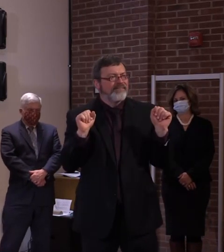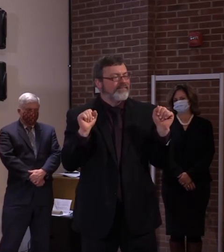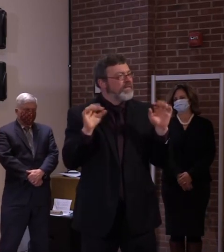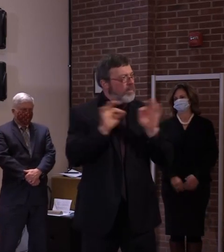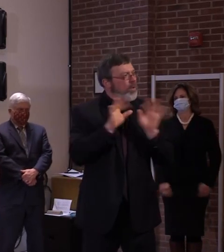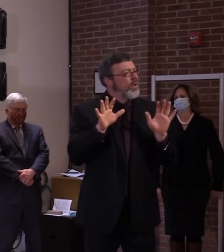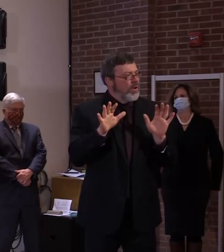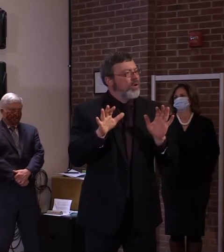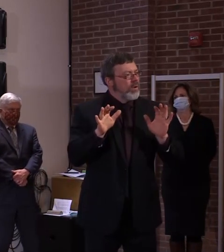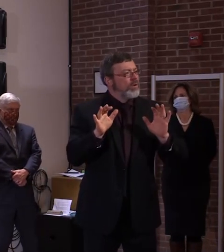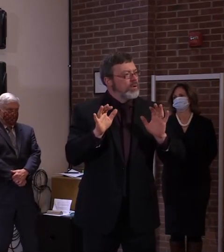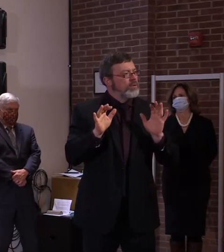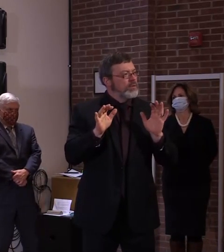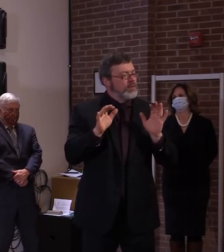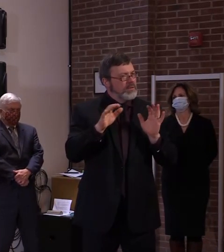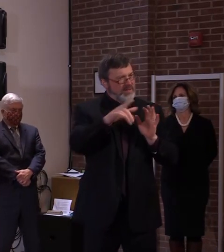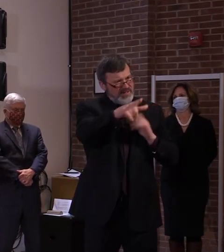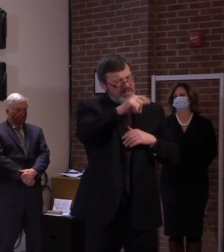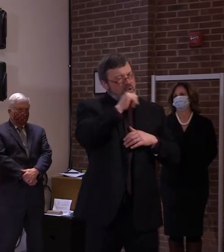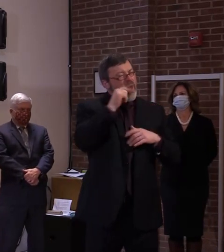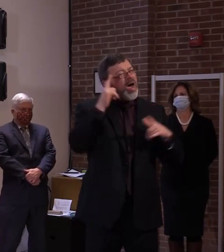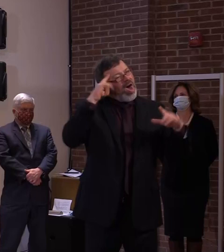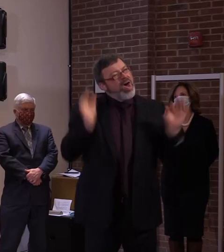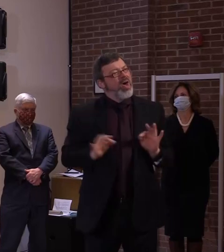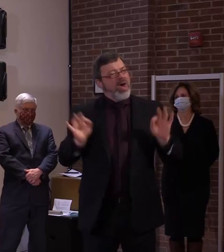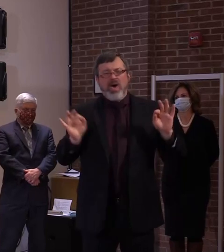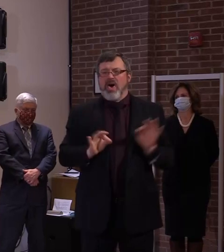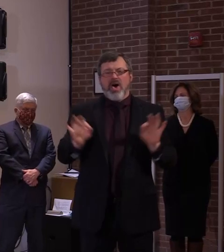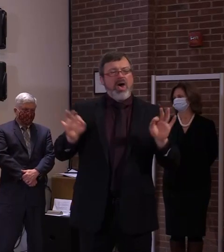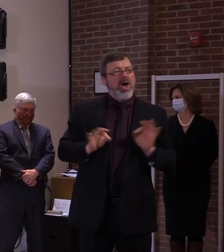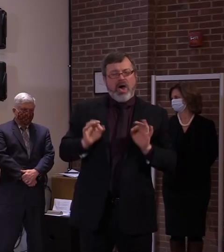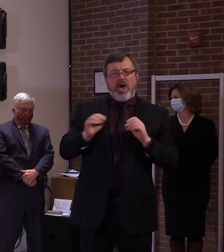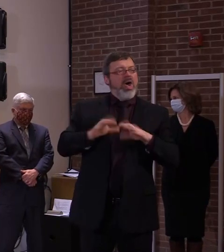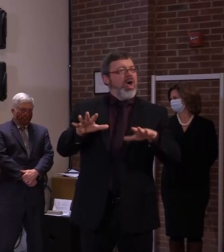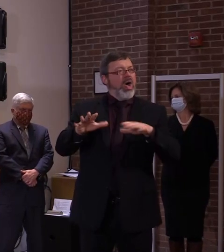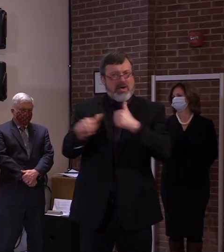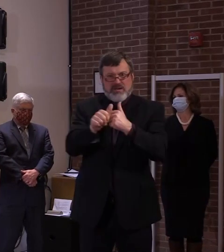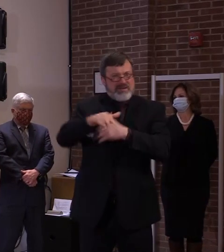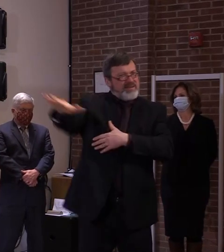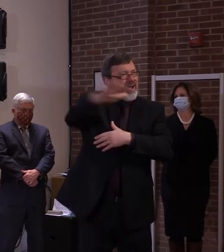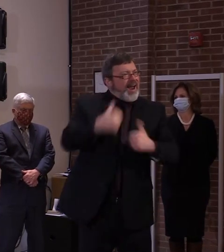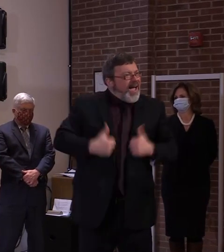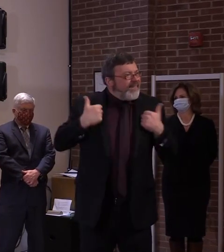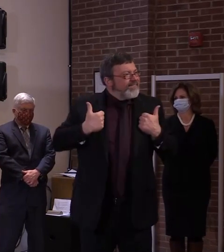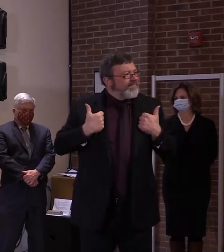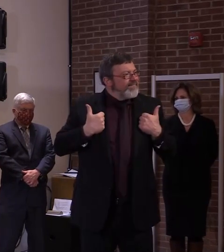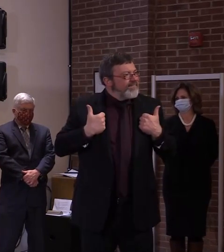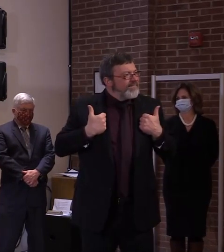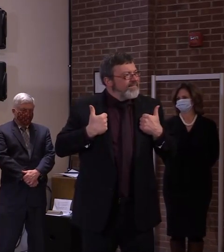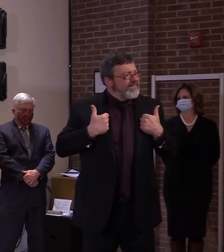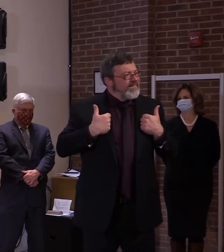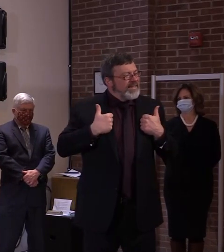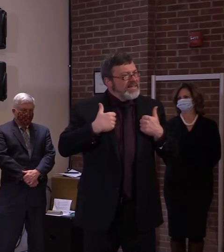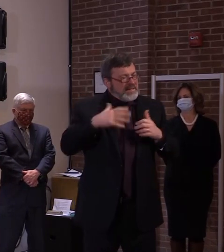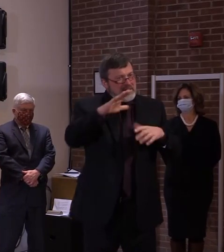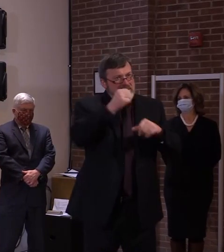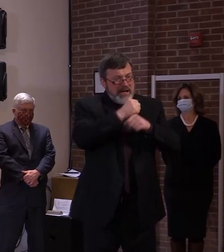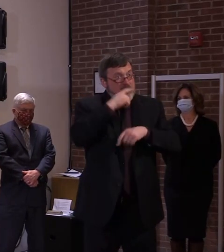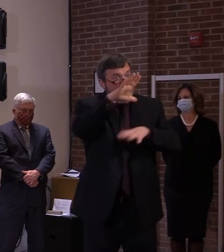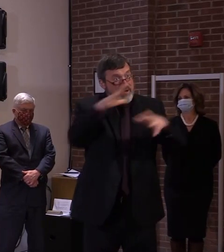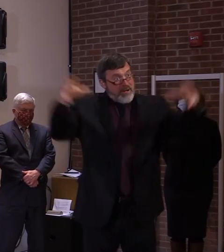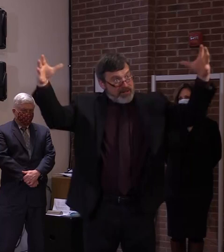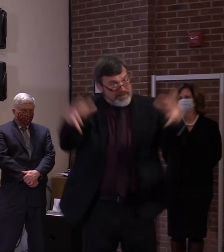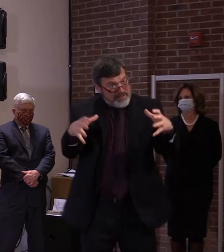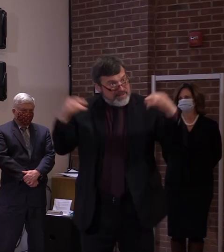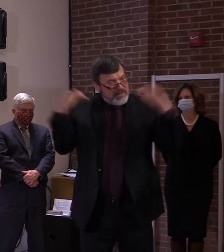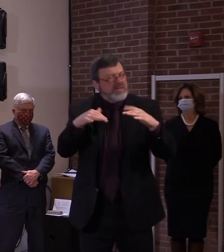and ideally boosted, and of course, whom you've asked about, as Secretary Smith just told you.